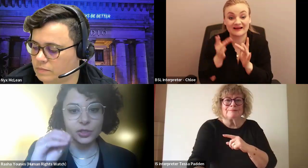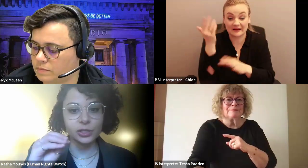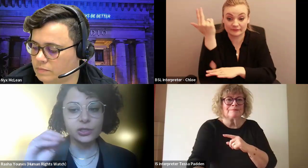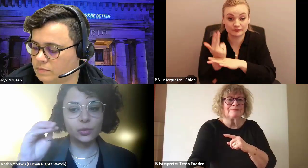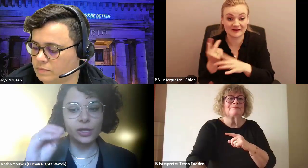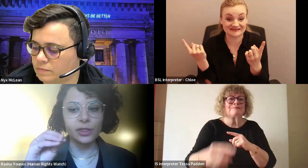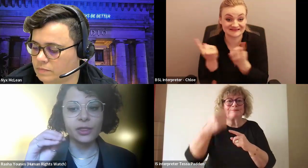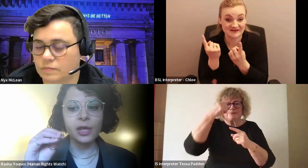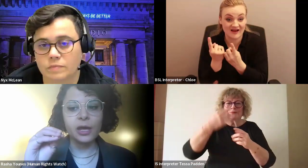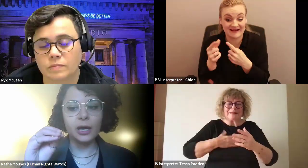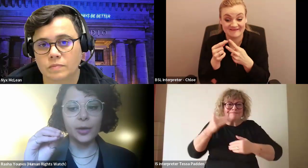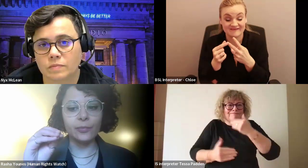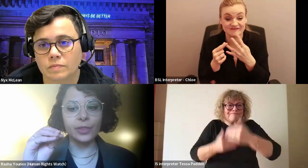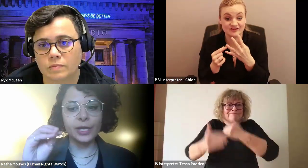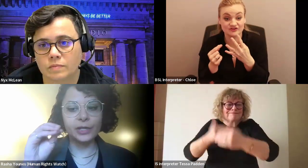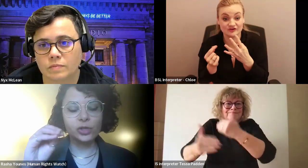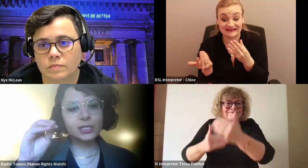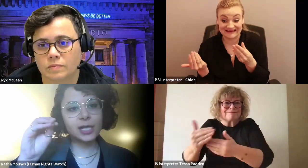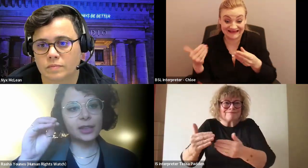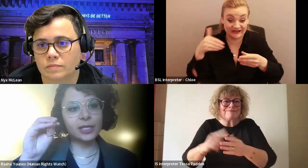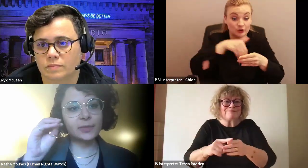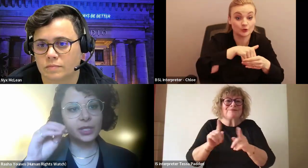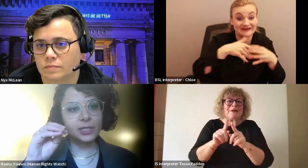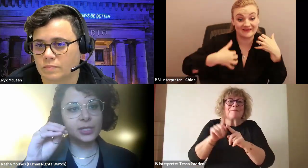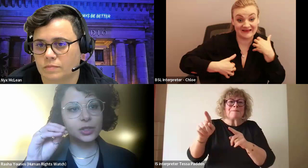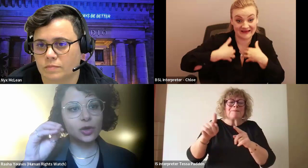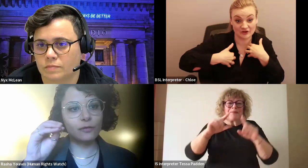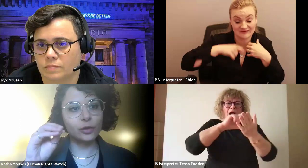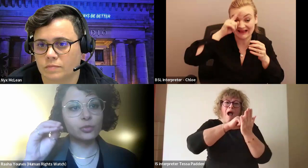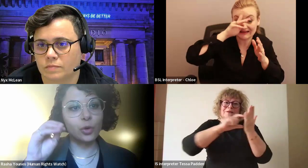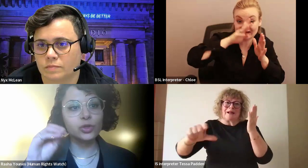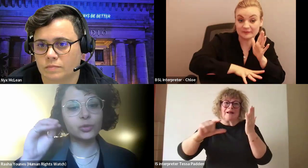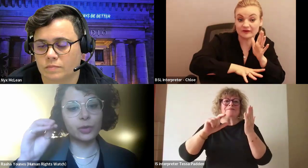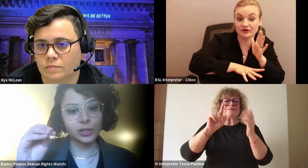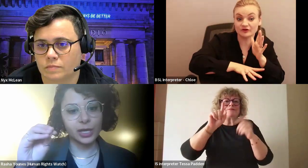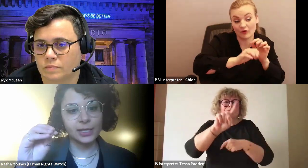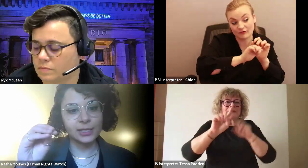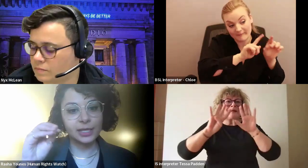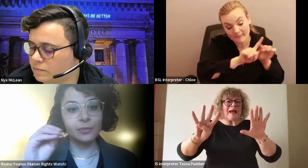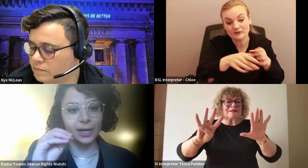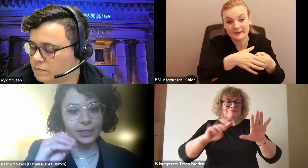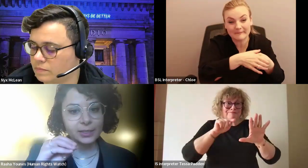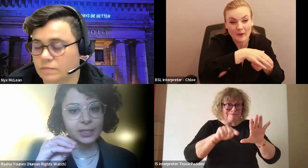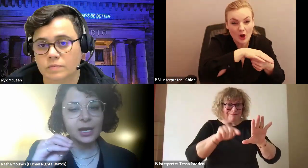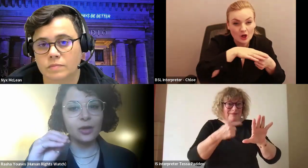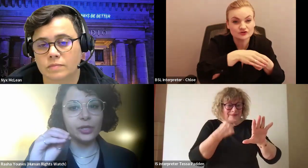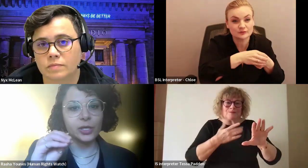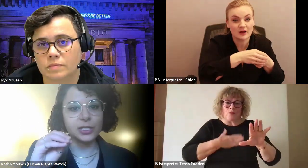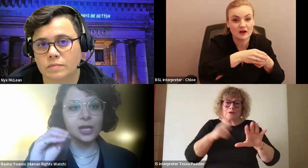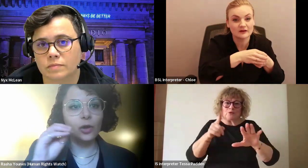products and features with the interests and the experiences of those most marginalized in